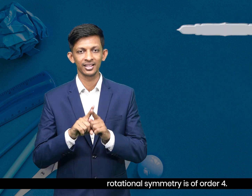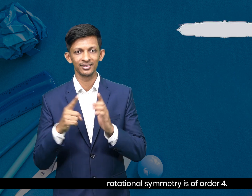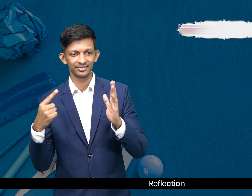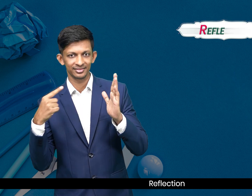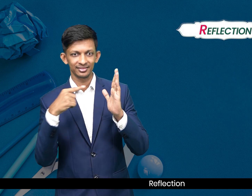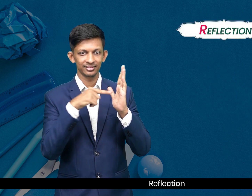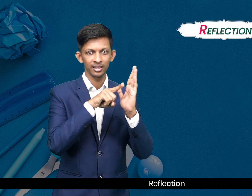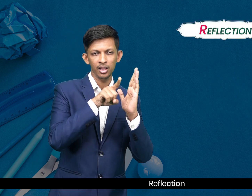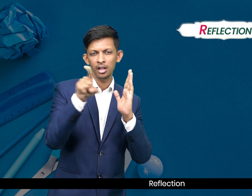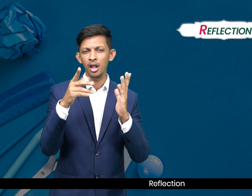Reflection.